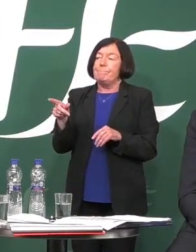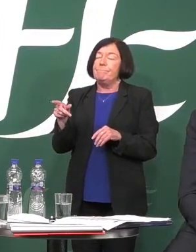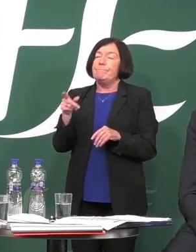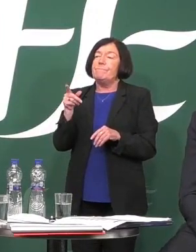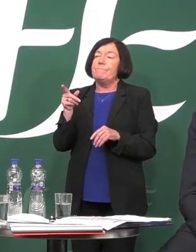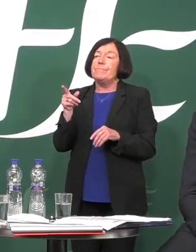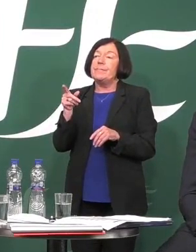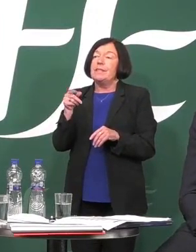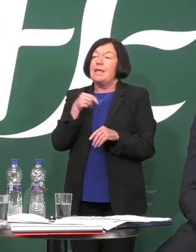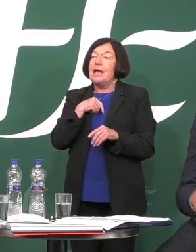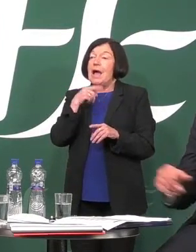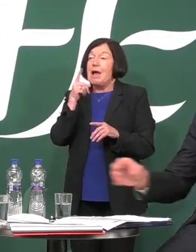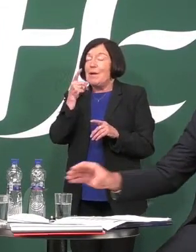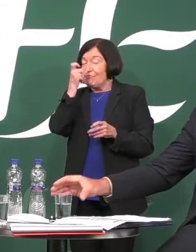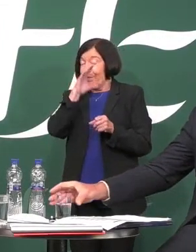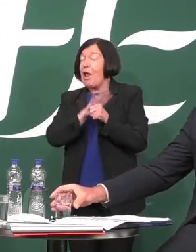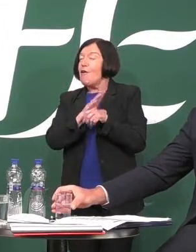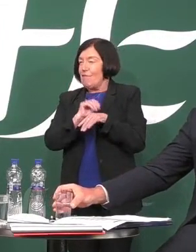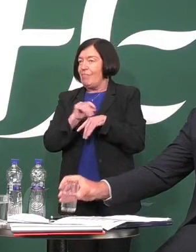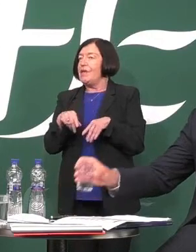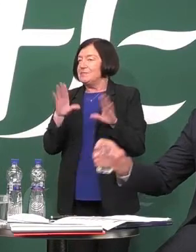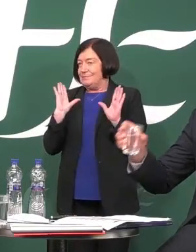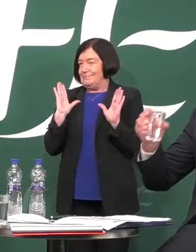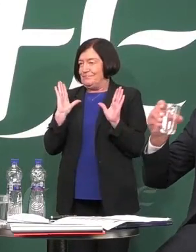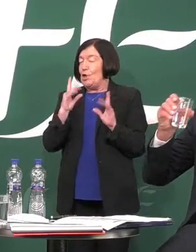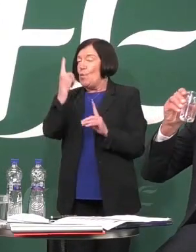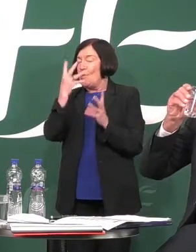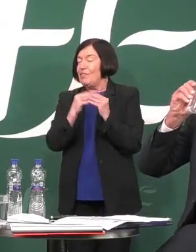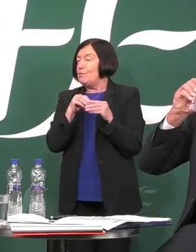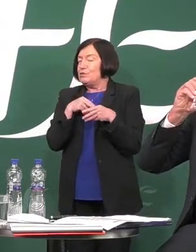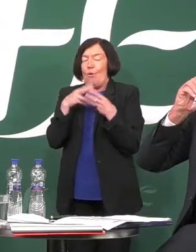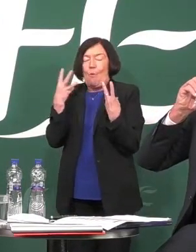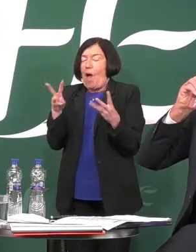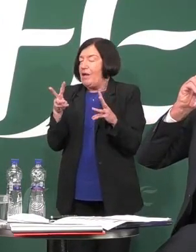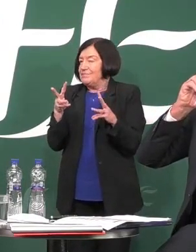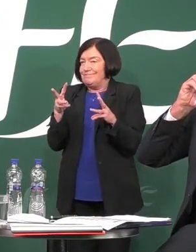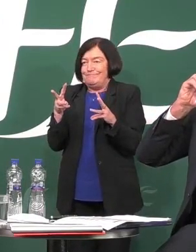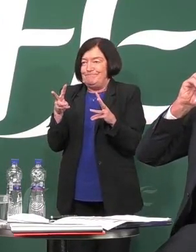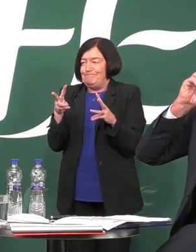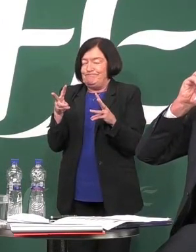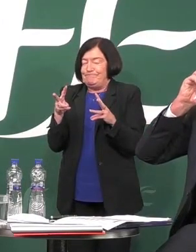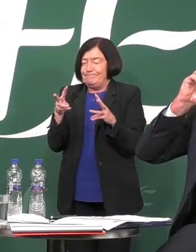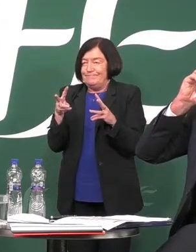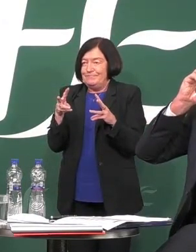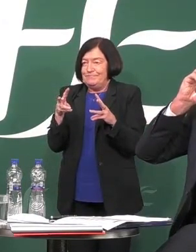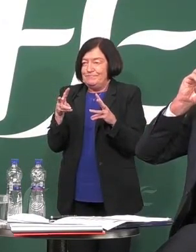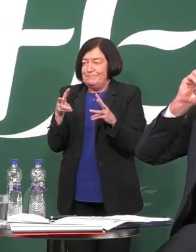I'm going to be guarded on this because I think one of the things we don't want to get into is